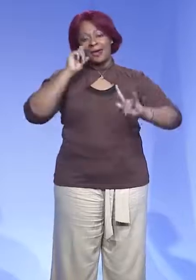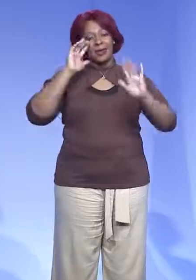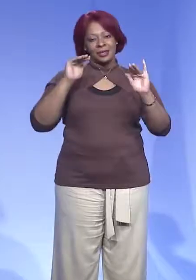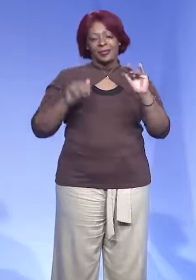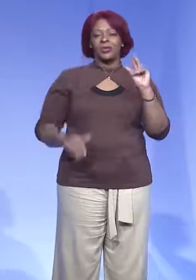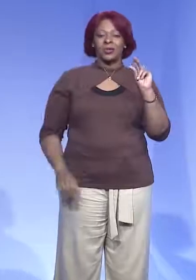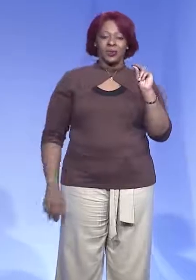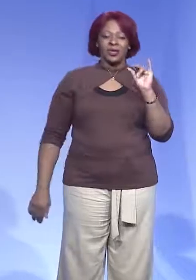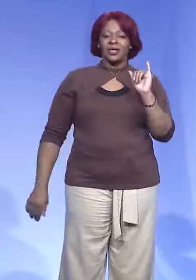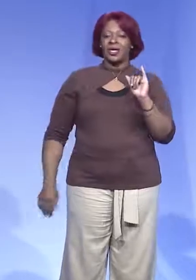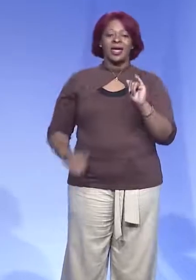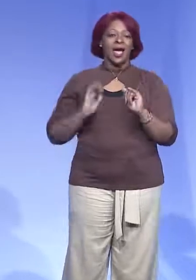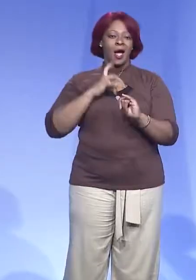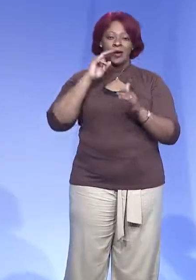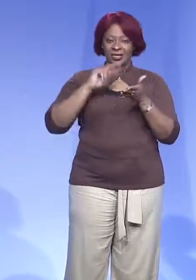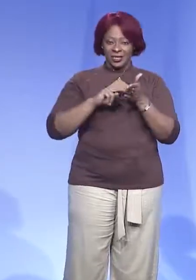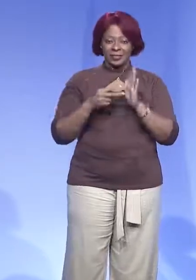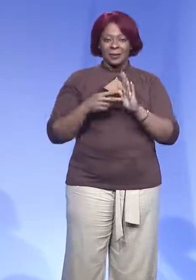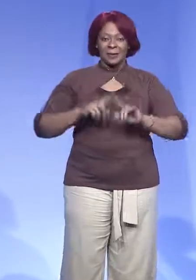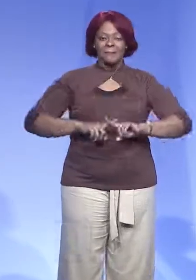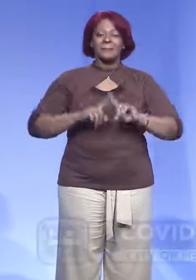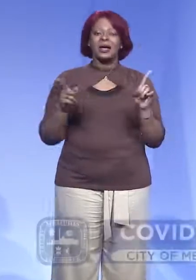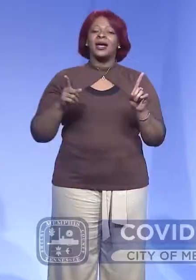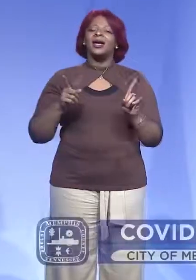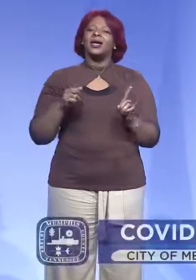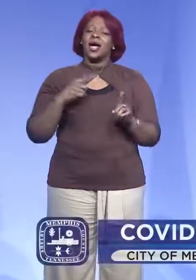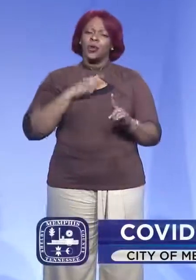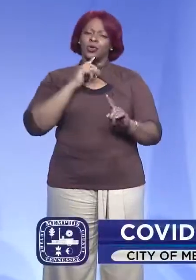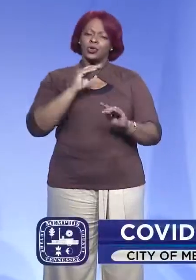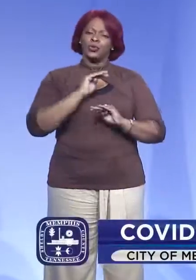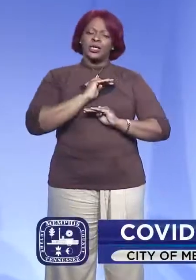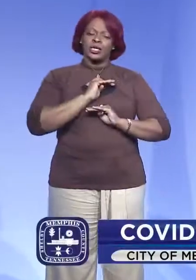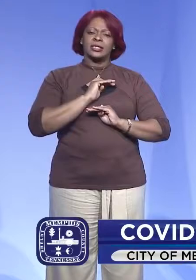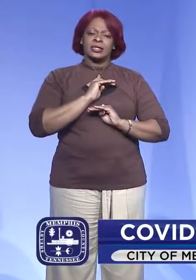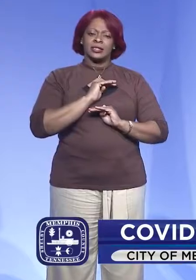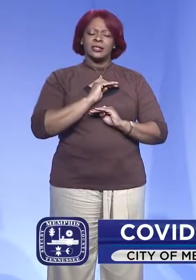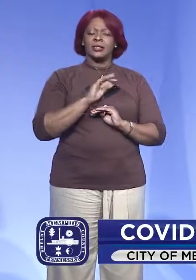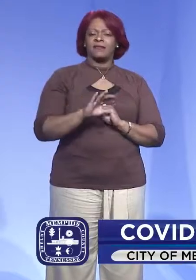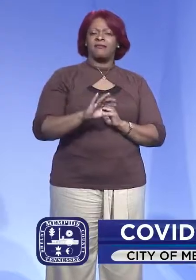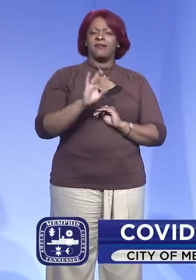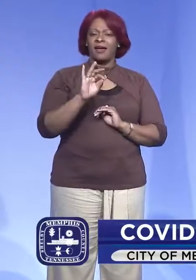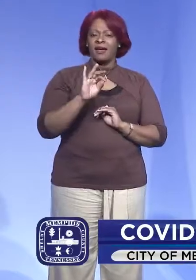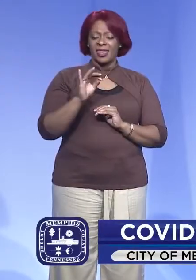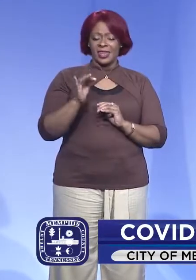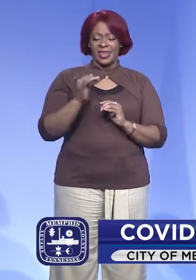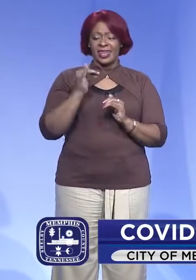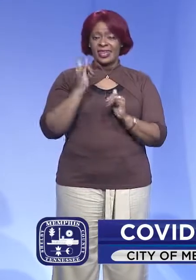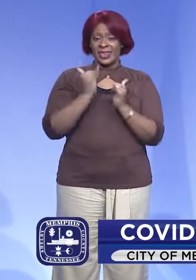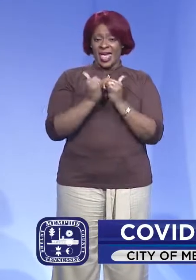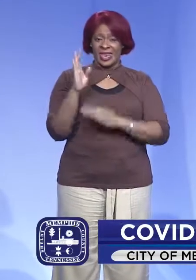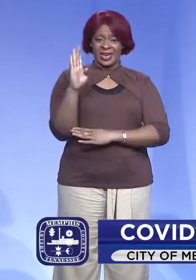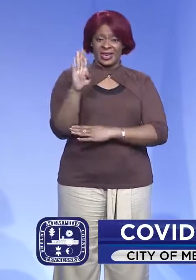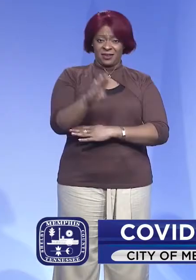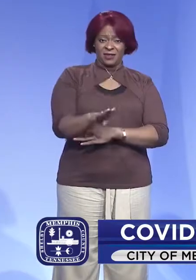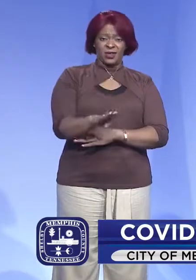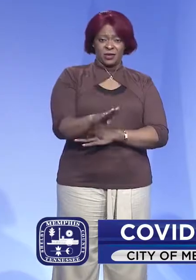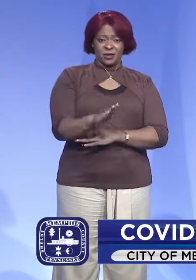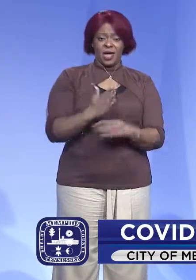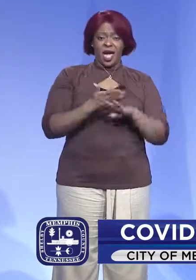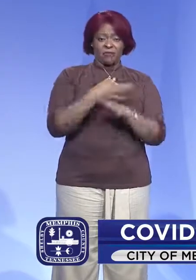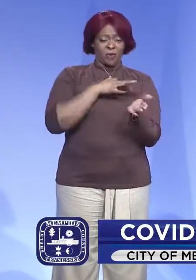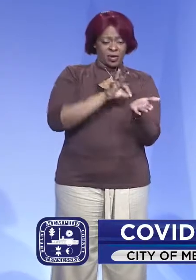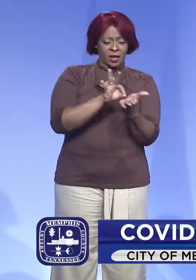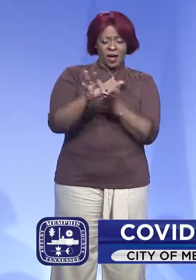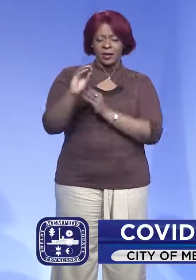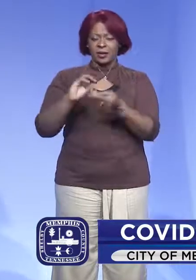No, that is not our intention. But I was really pleased to find that at the end of the evening, when we did the count,